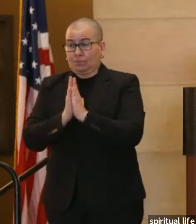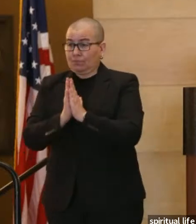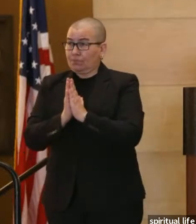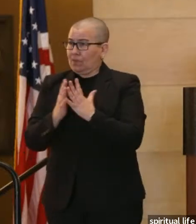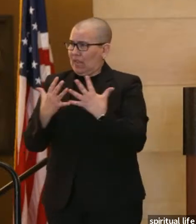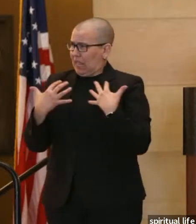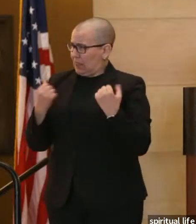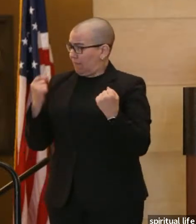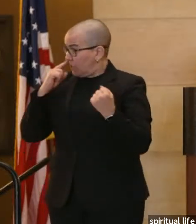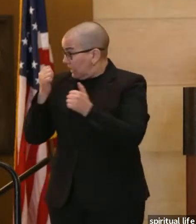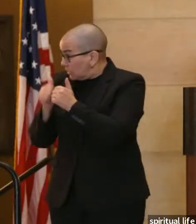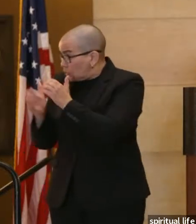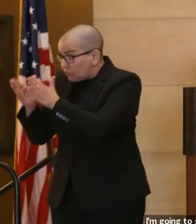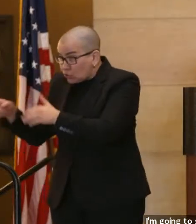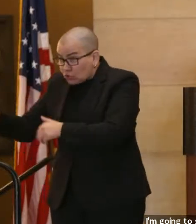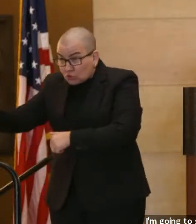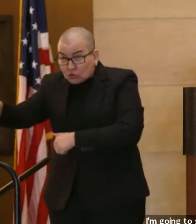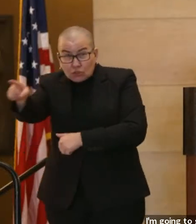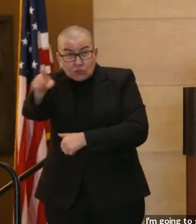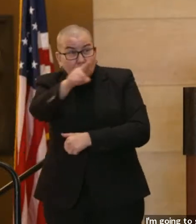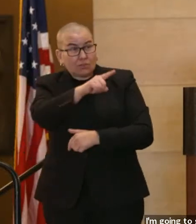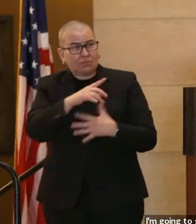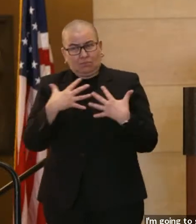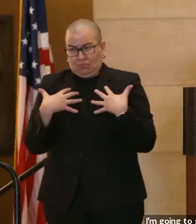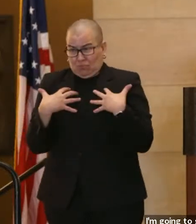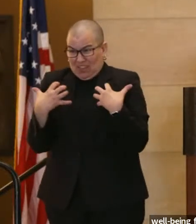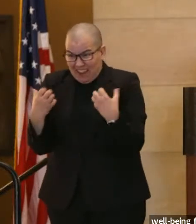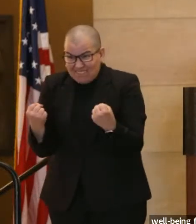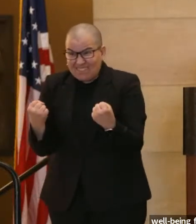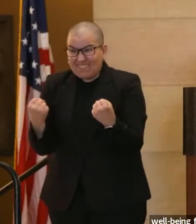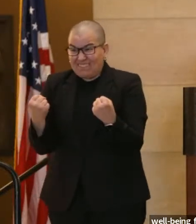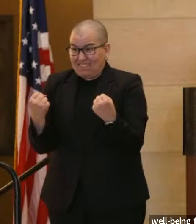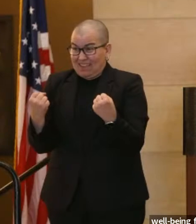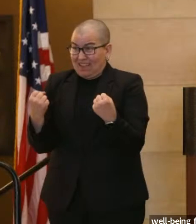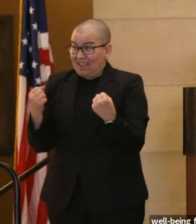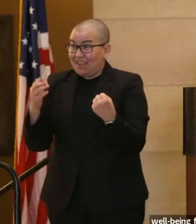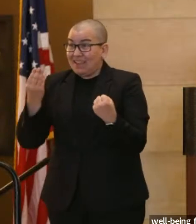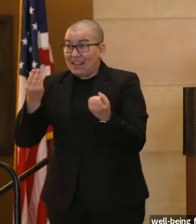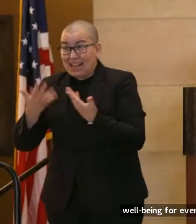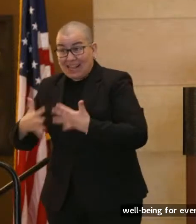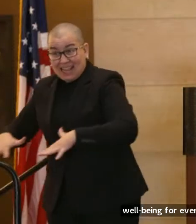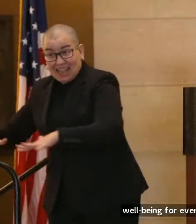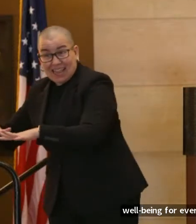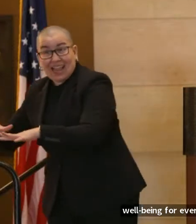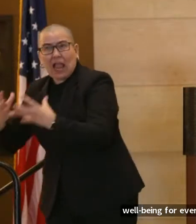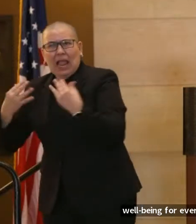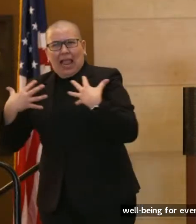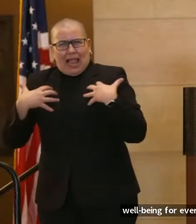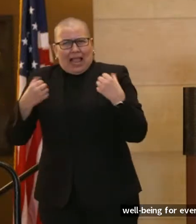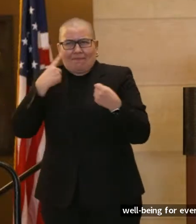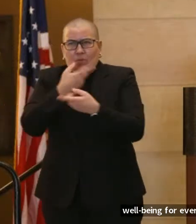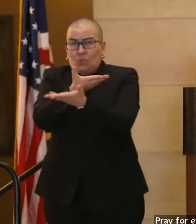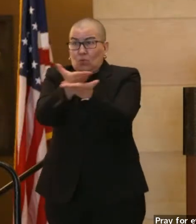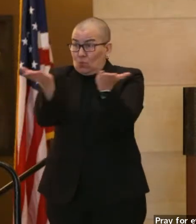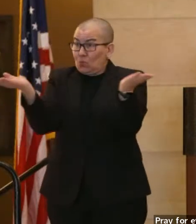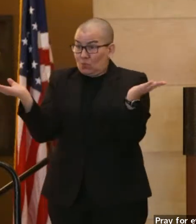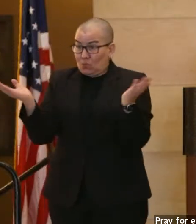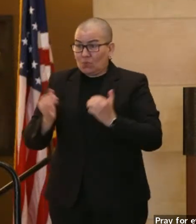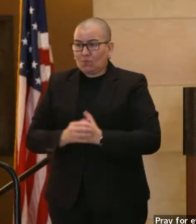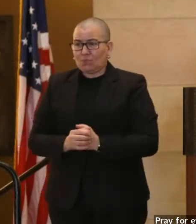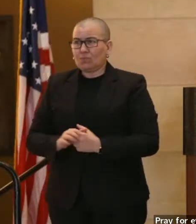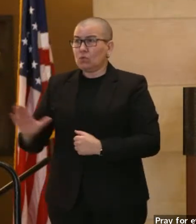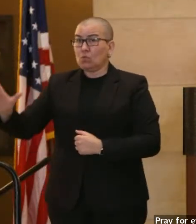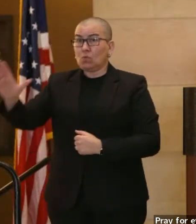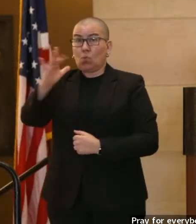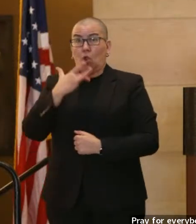everybody. Pray for health and well-being for the land. Pray for everybody that's here. I know that you're here in a heart-centered way, and when you're